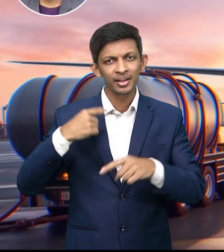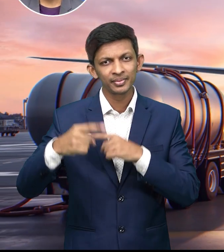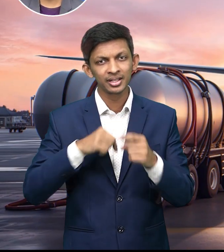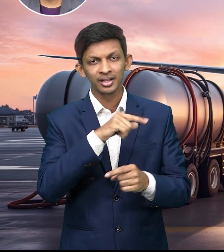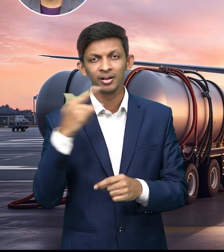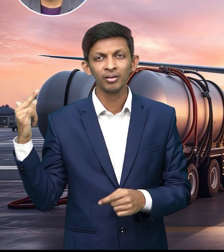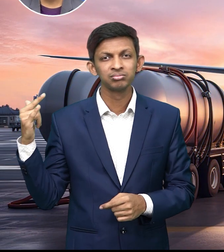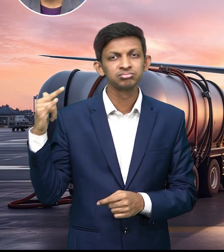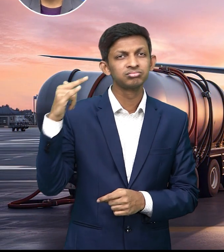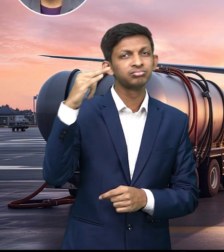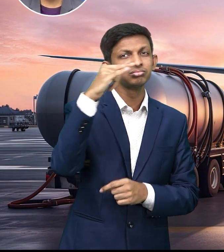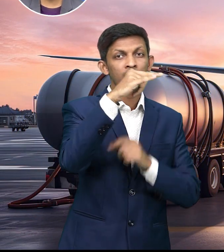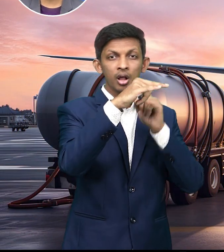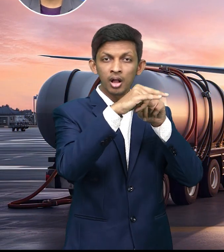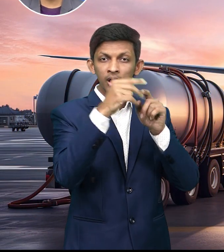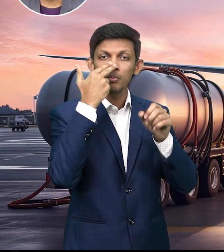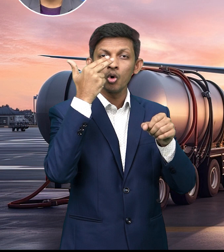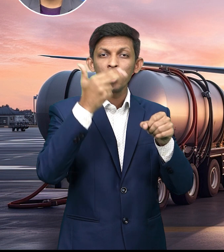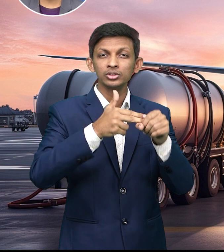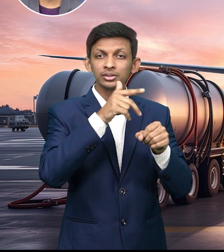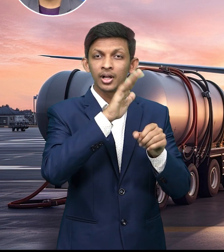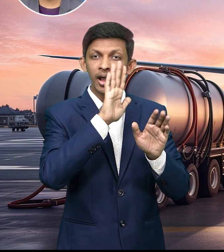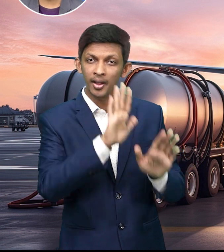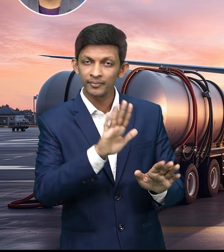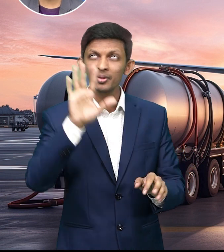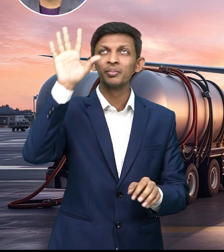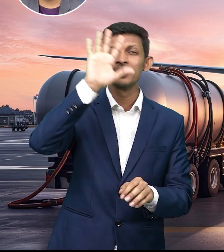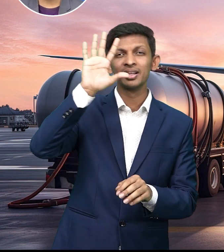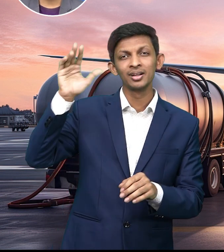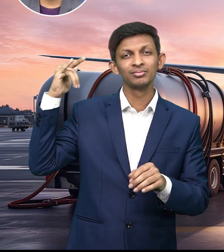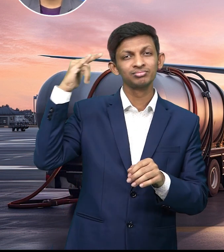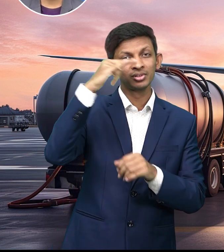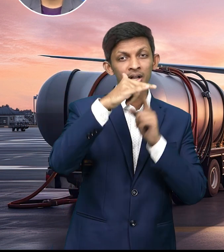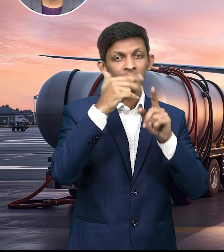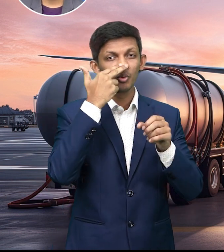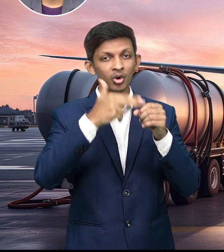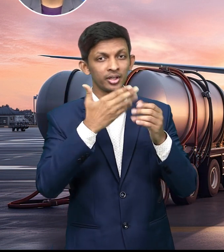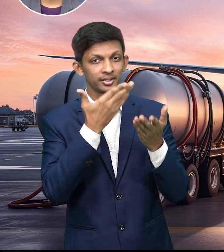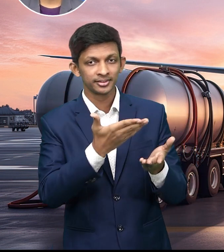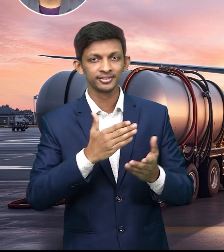Even an aeroplane needs fuel to fly in the sky.